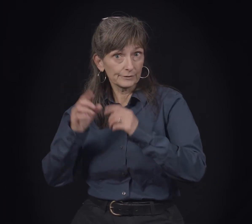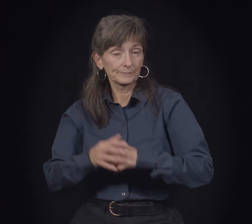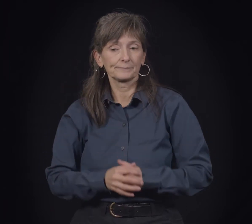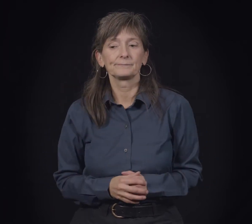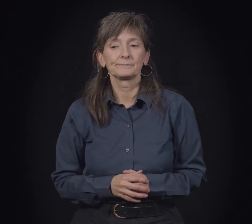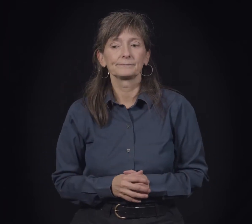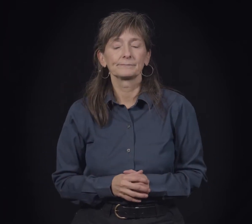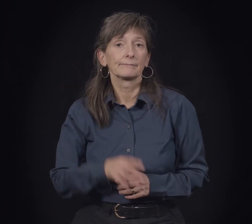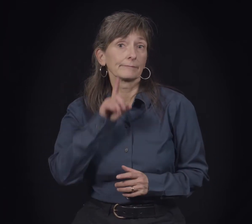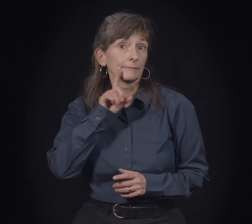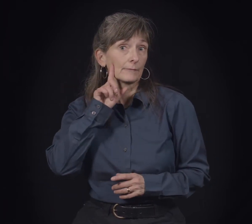deaf culture,